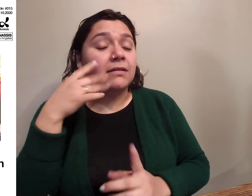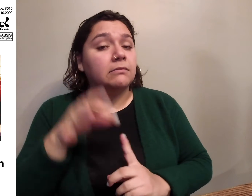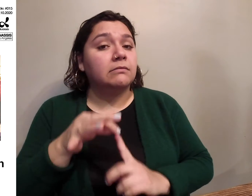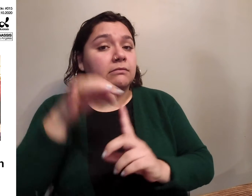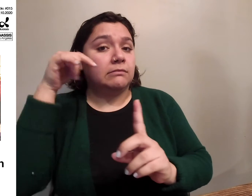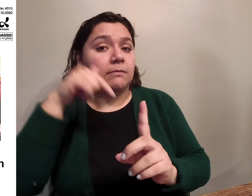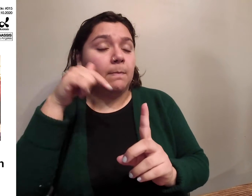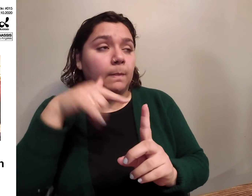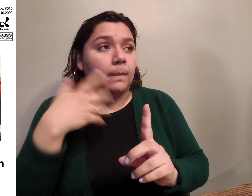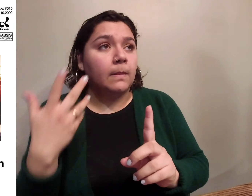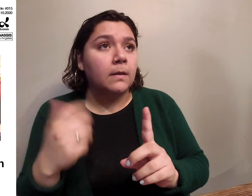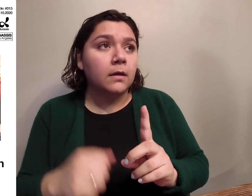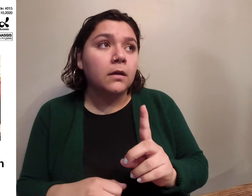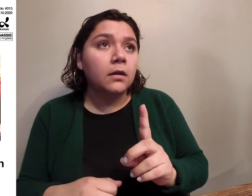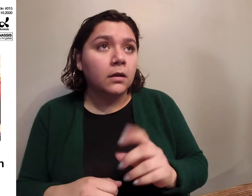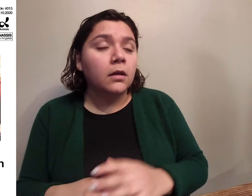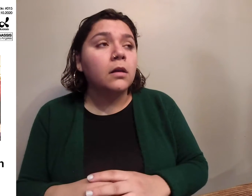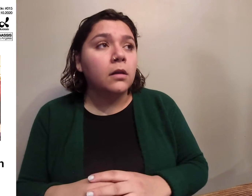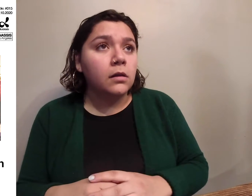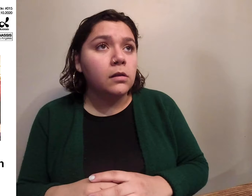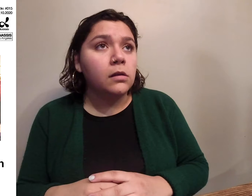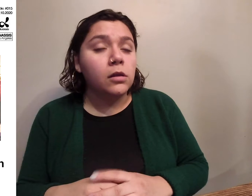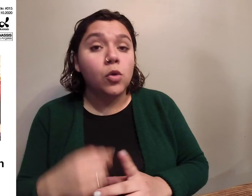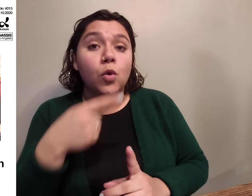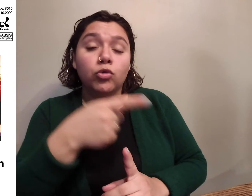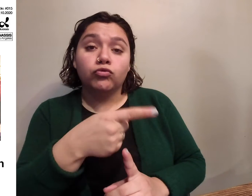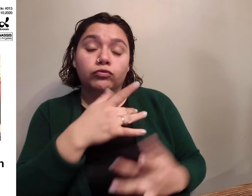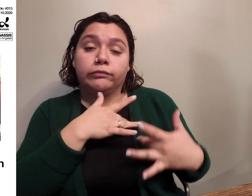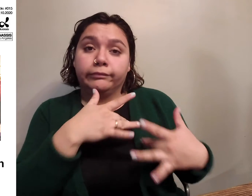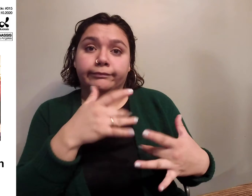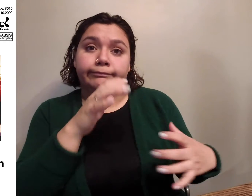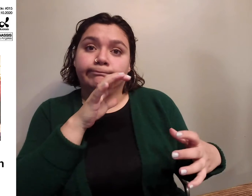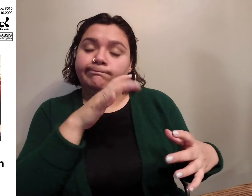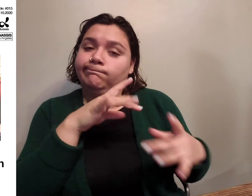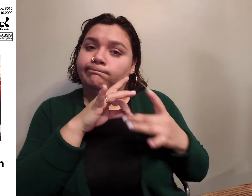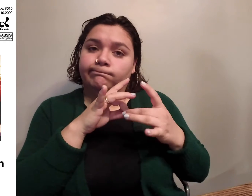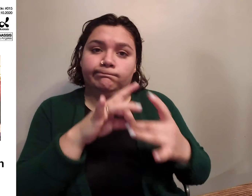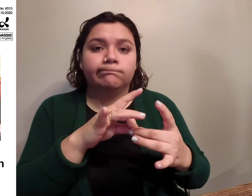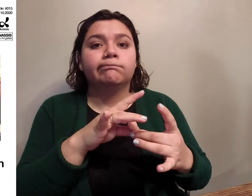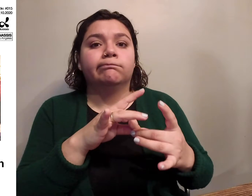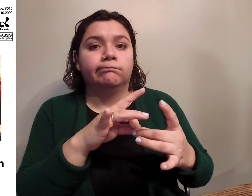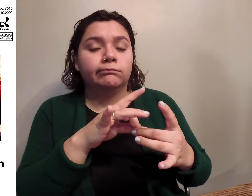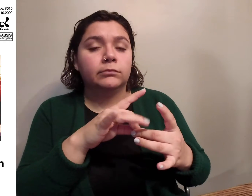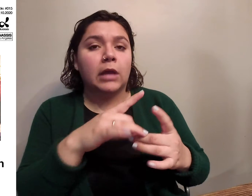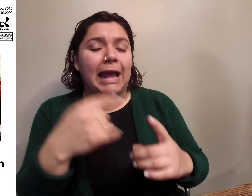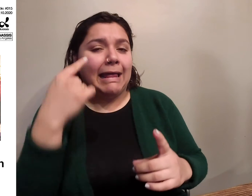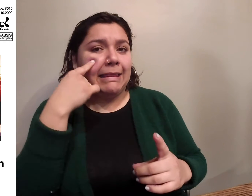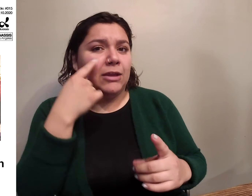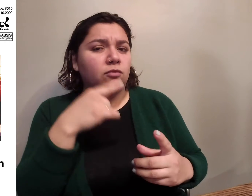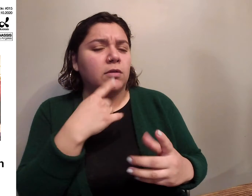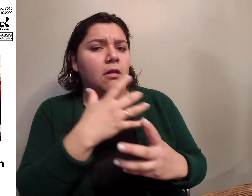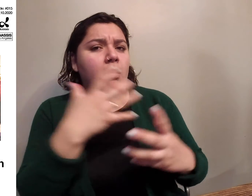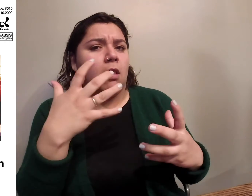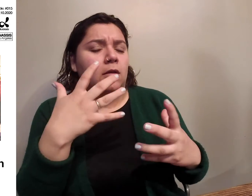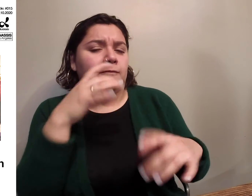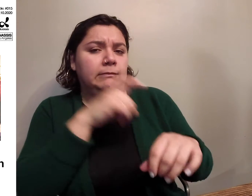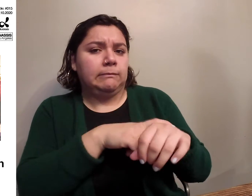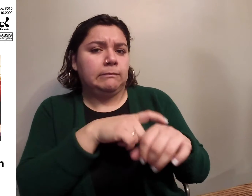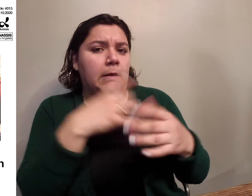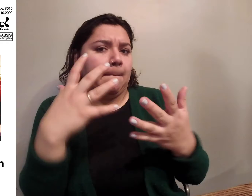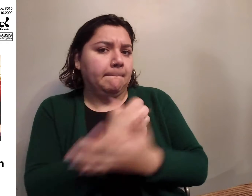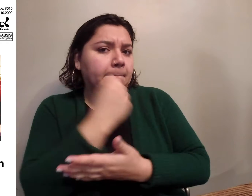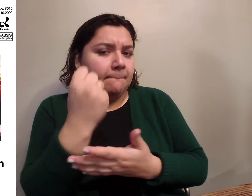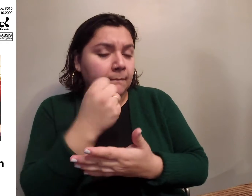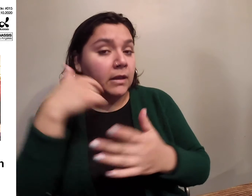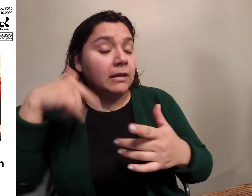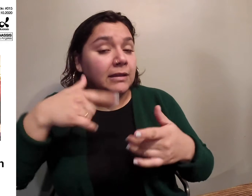particularly about what inhabits you and what I think you've been taking a lot of time doing during